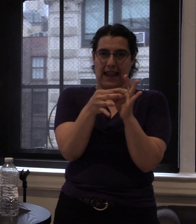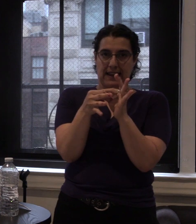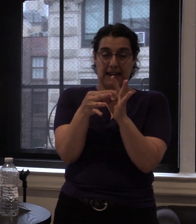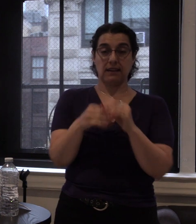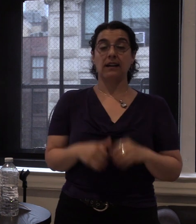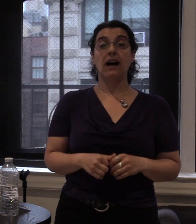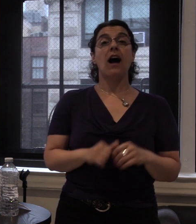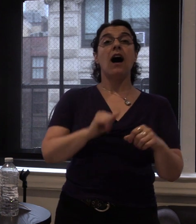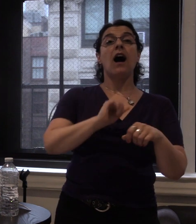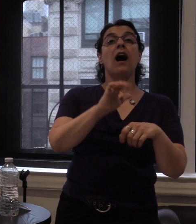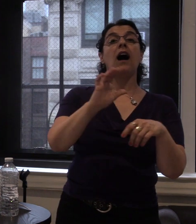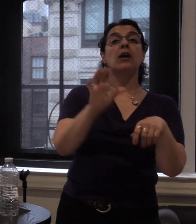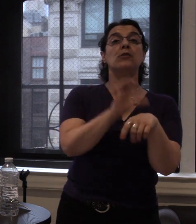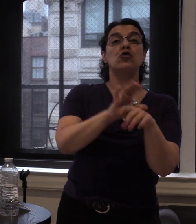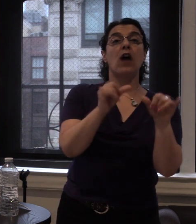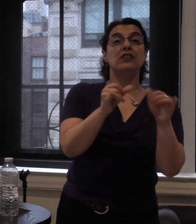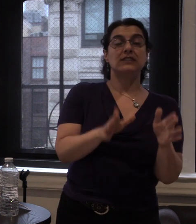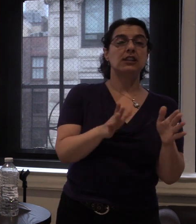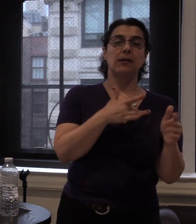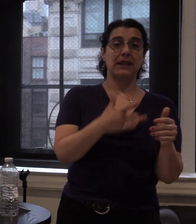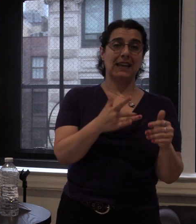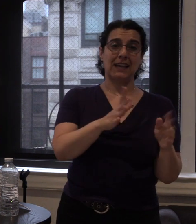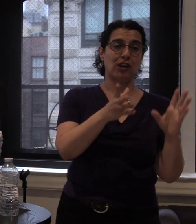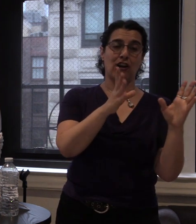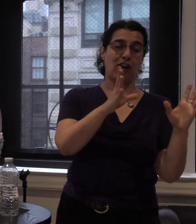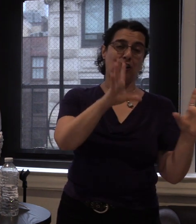that computer engineering is usually taught are very boring.